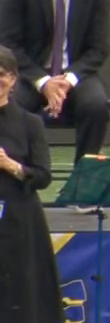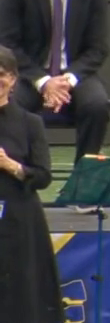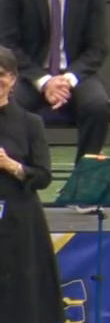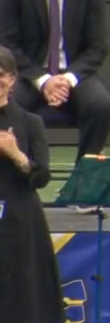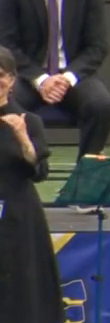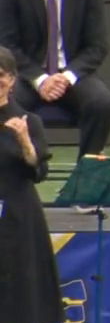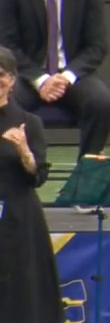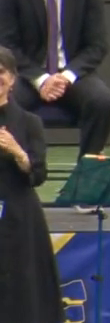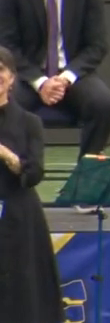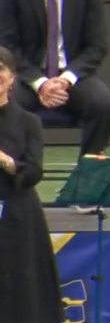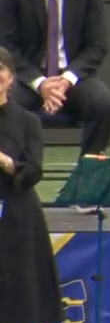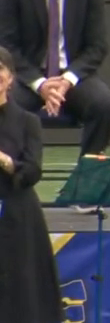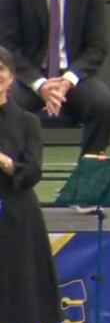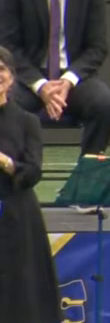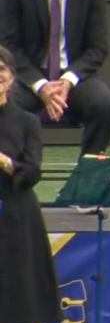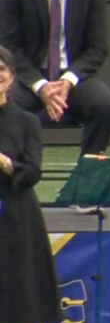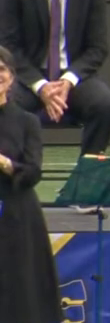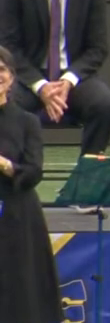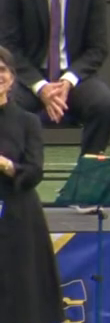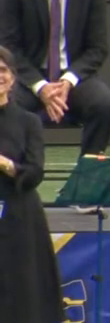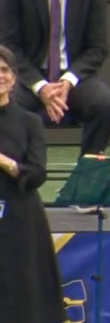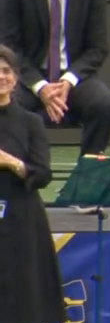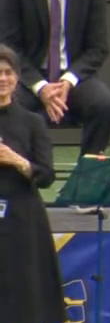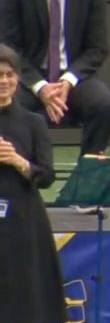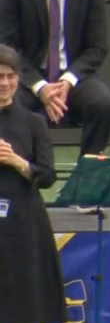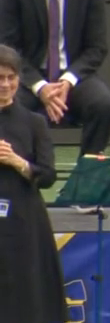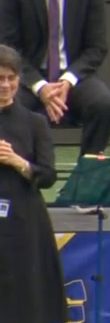Jesse Husson.